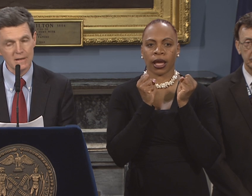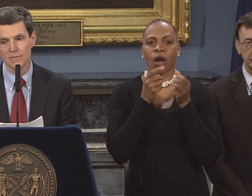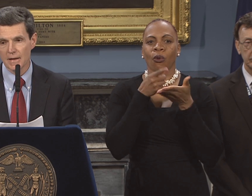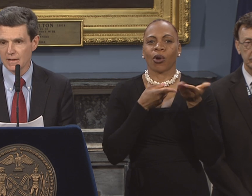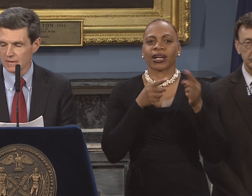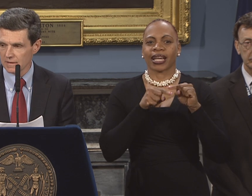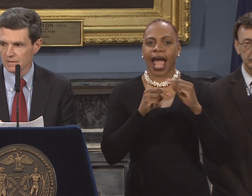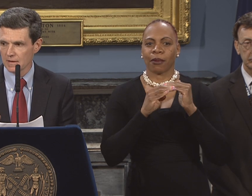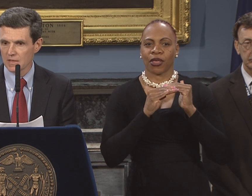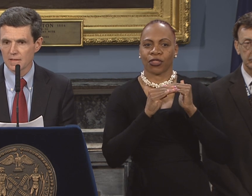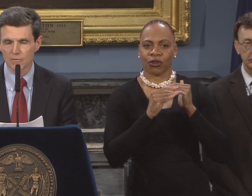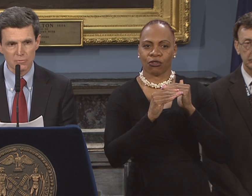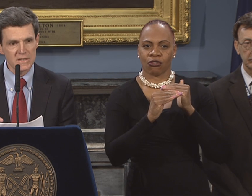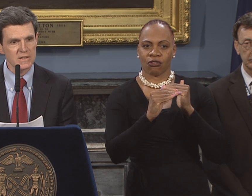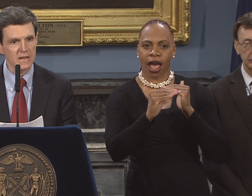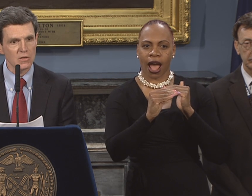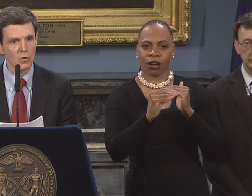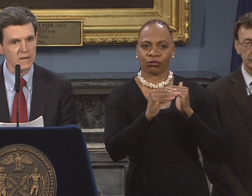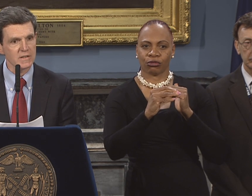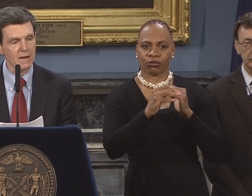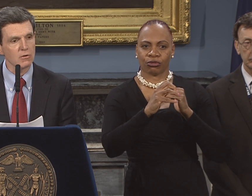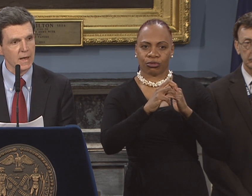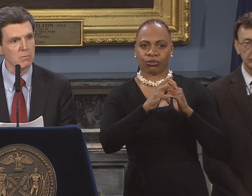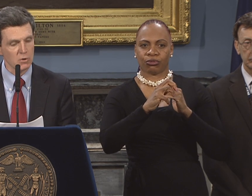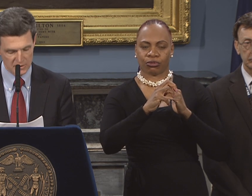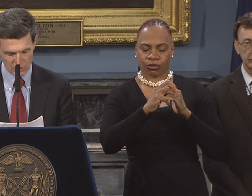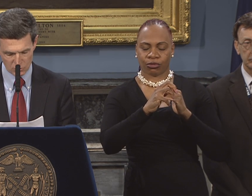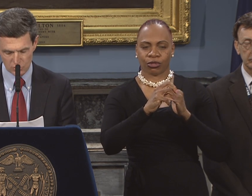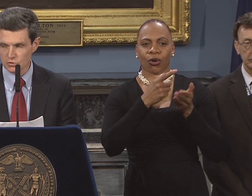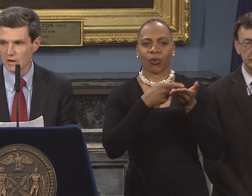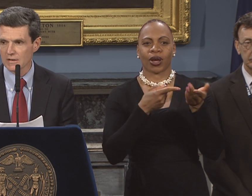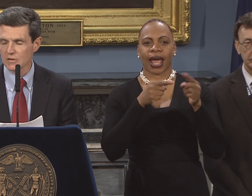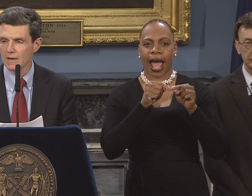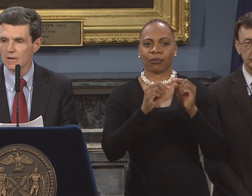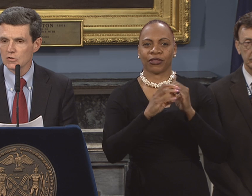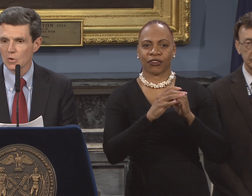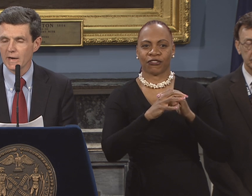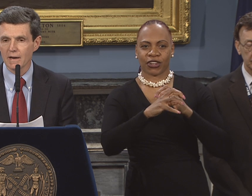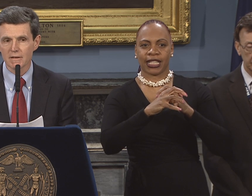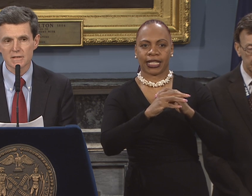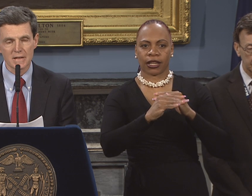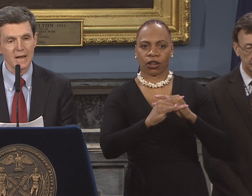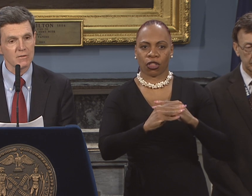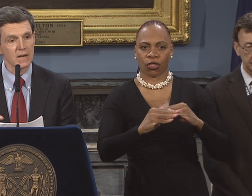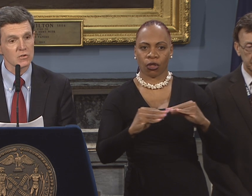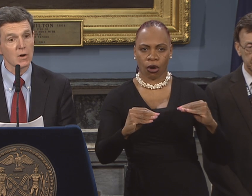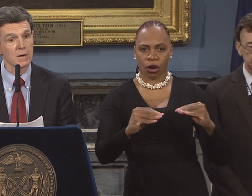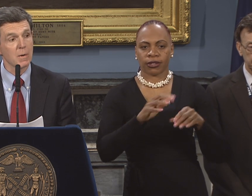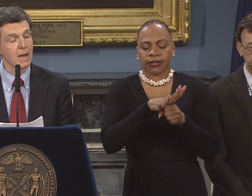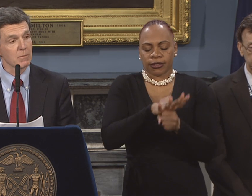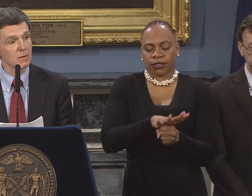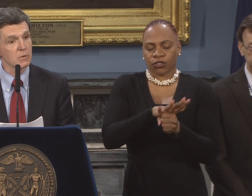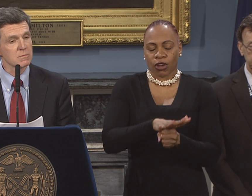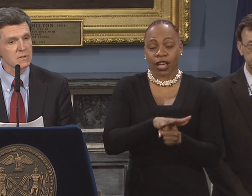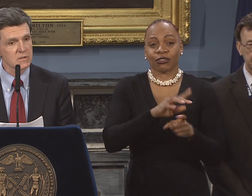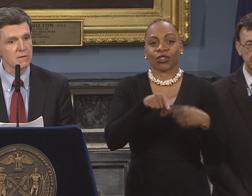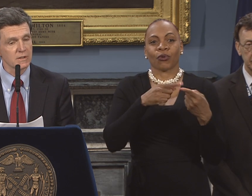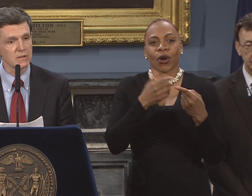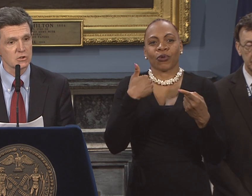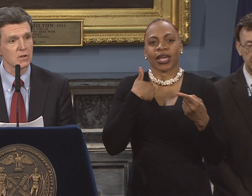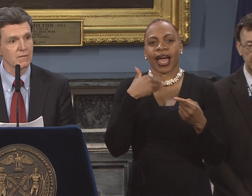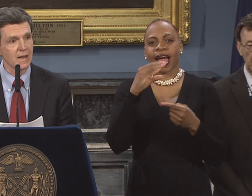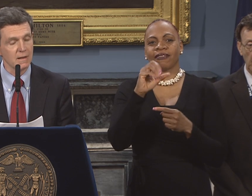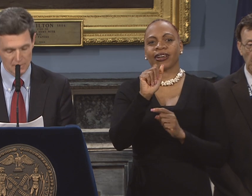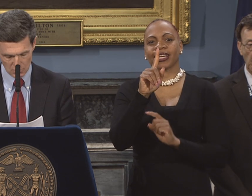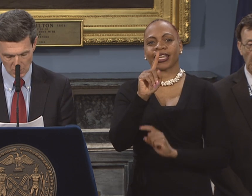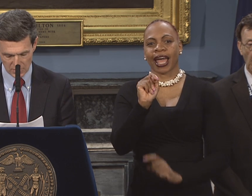can heave, and the freezing and thawing cycle can put additional stress. So in areas that have cast iron piping, we